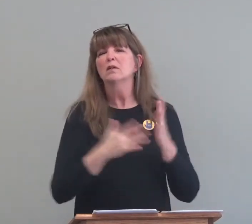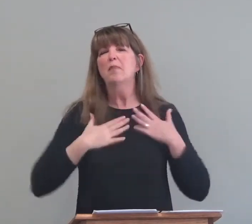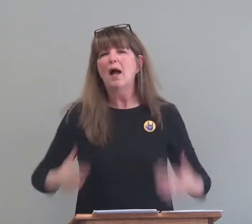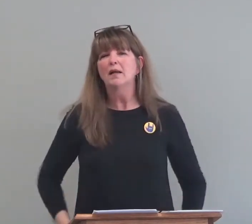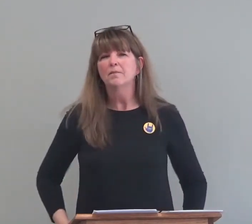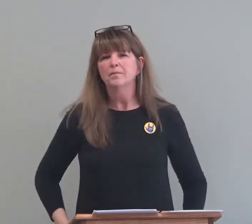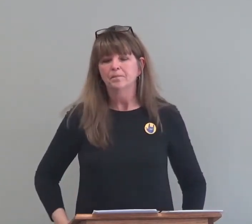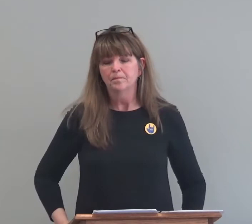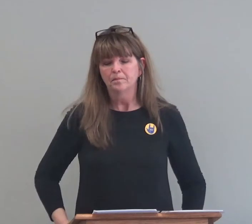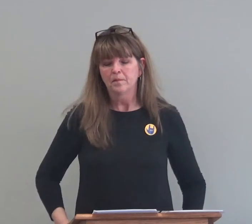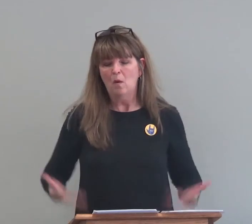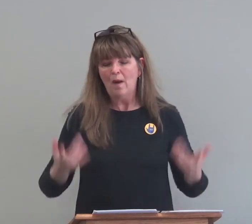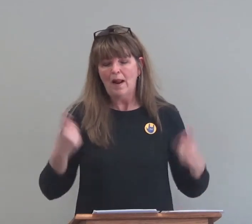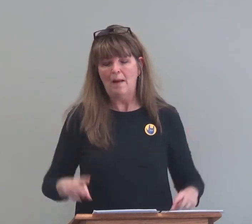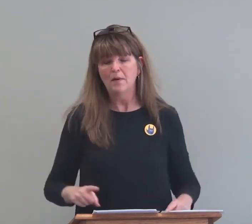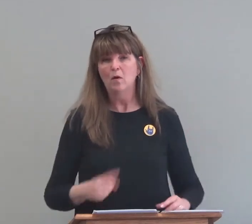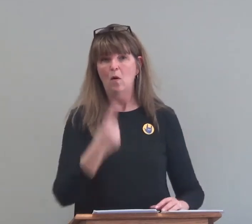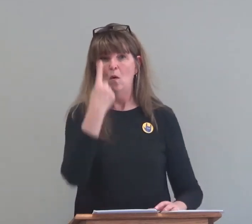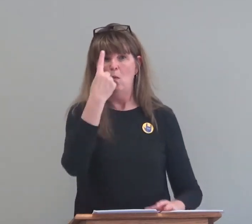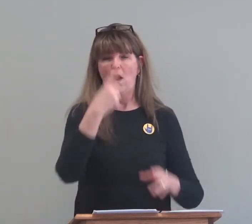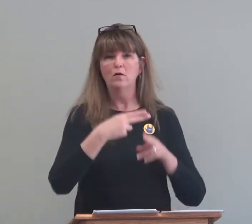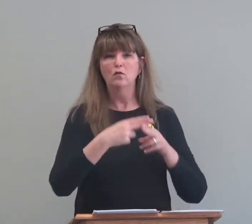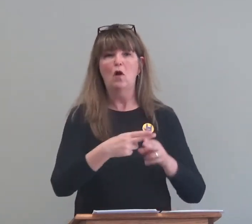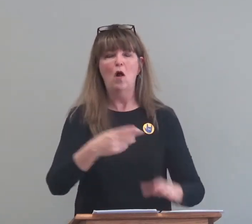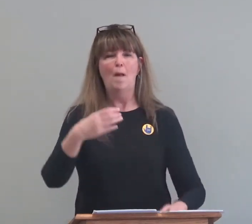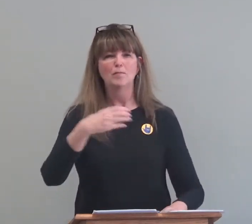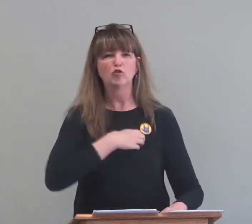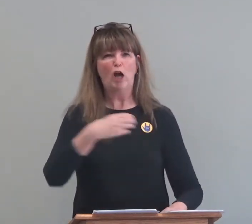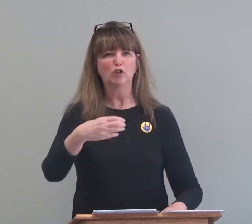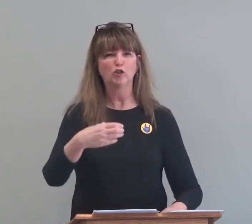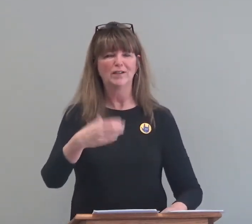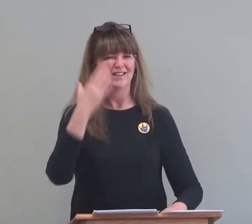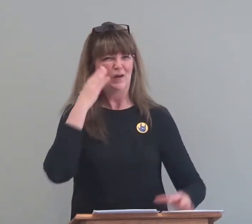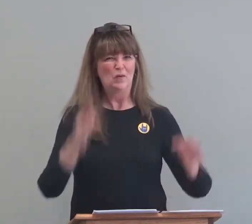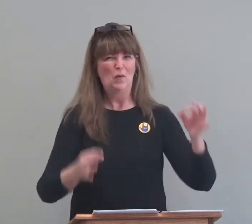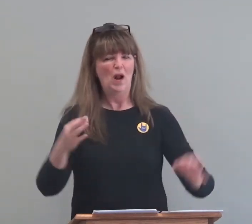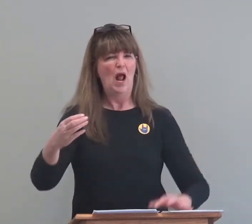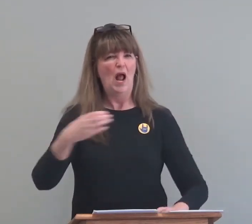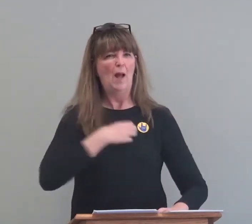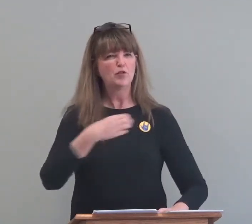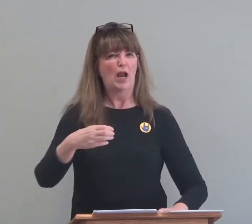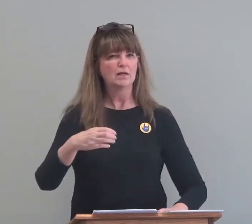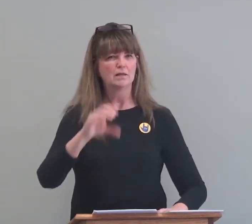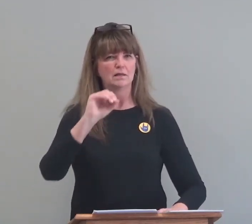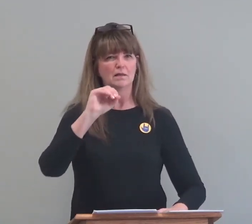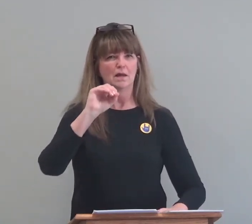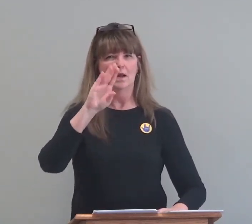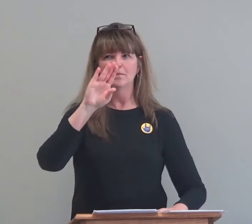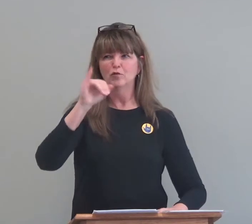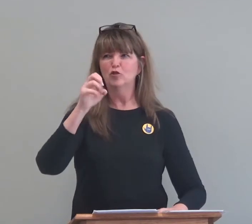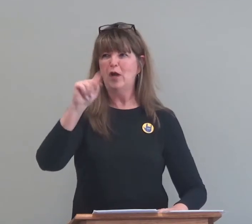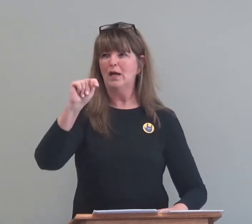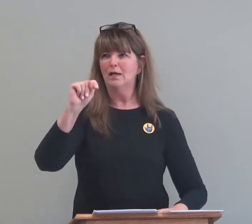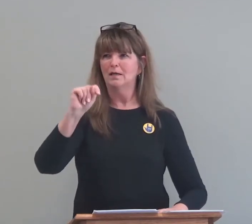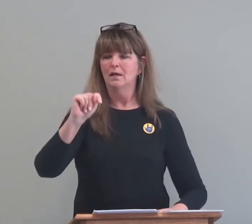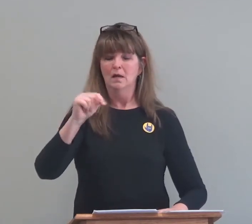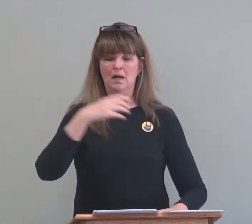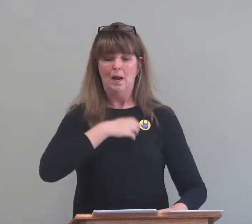about what happened with Jesus' body. One is called the objection. People come